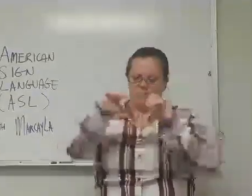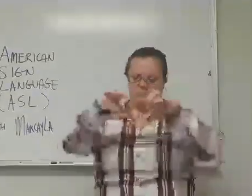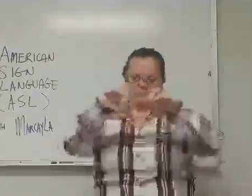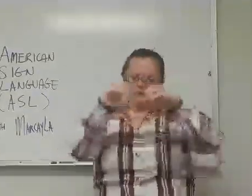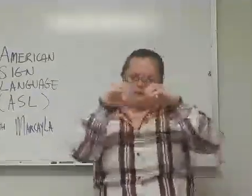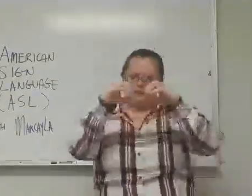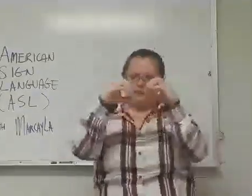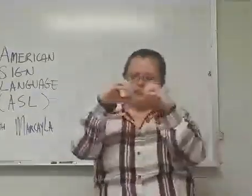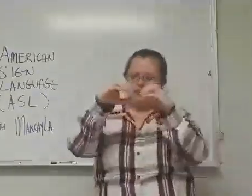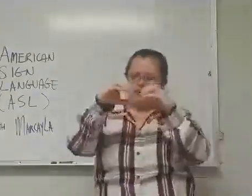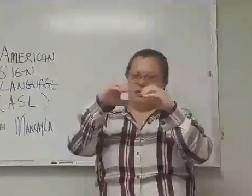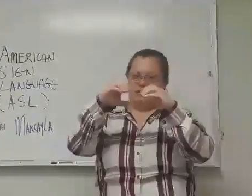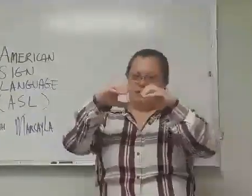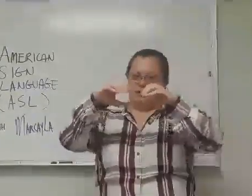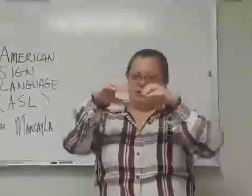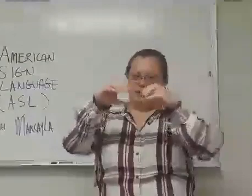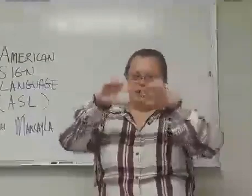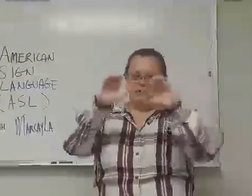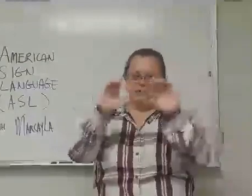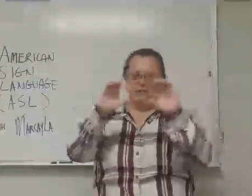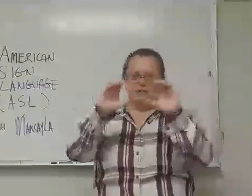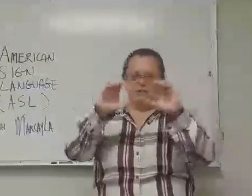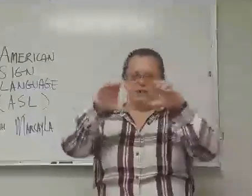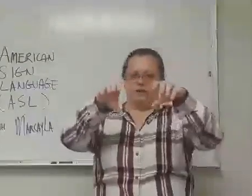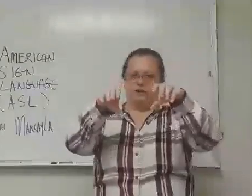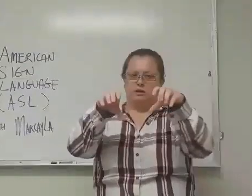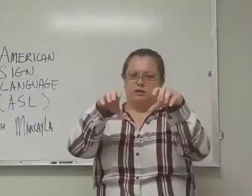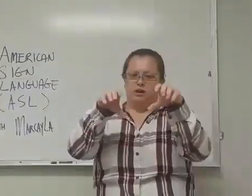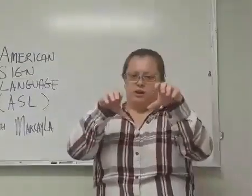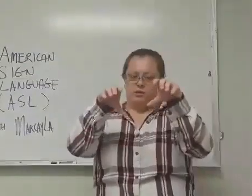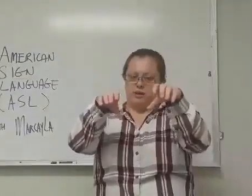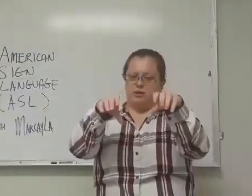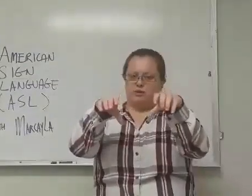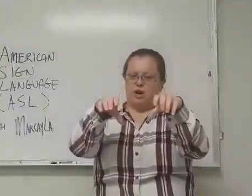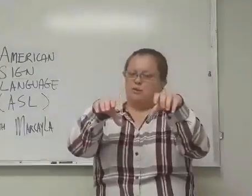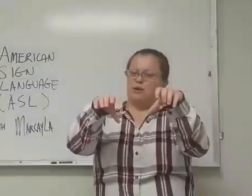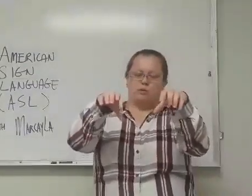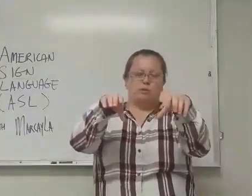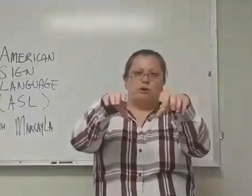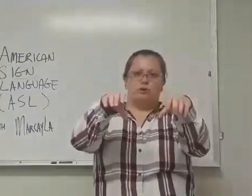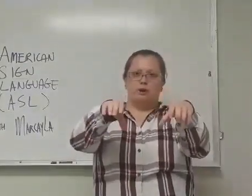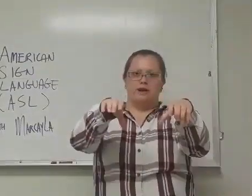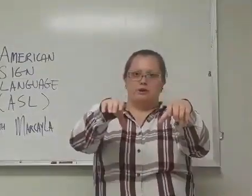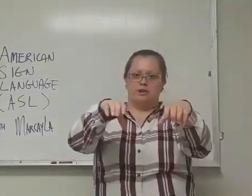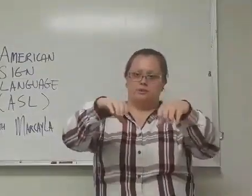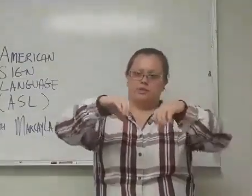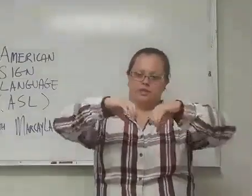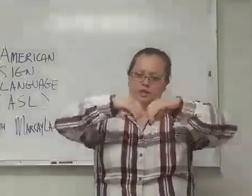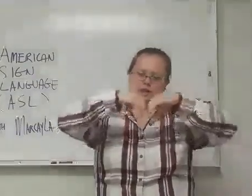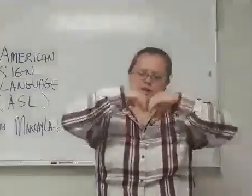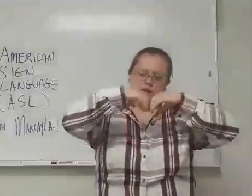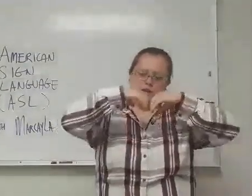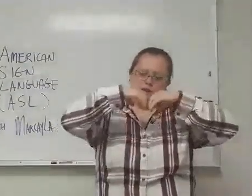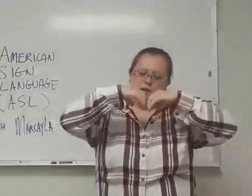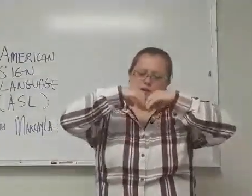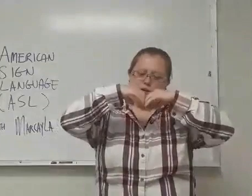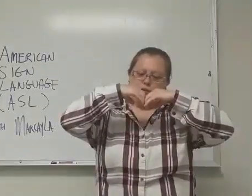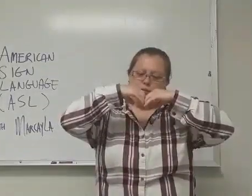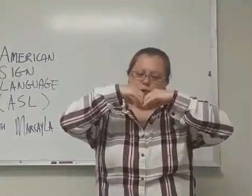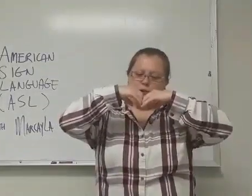basically making your hands kind of like about to grab like a rail or something like that, and then you put them